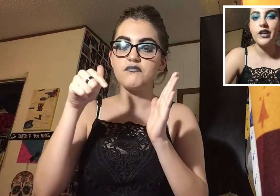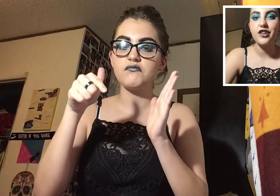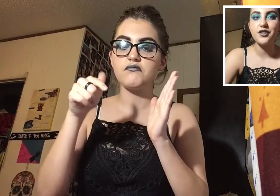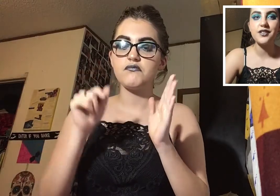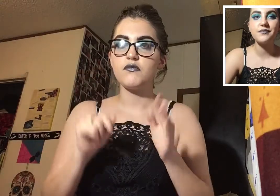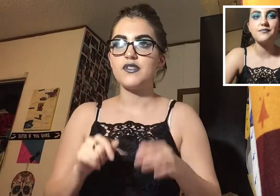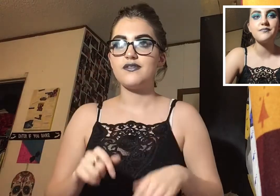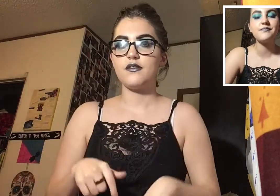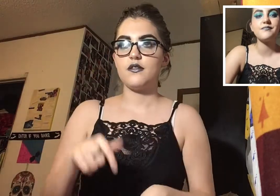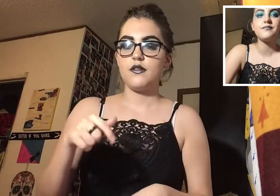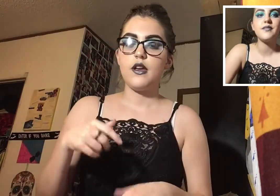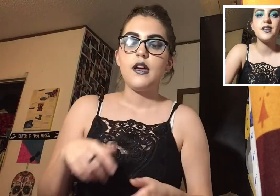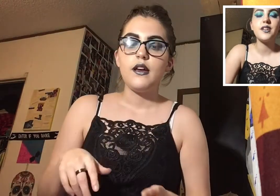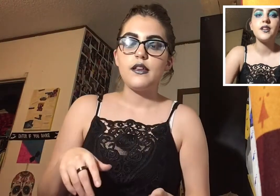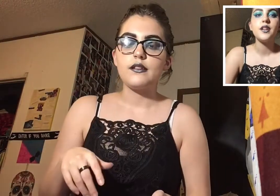here.